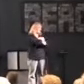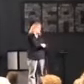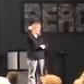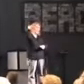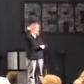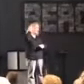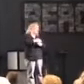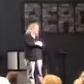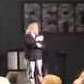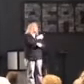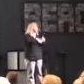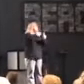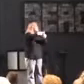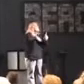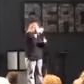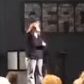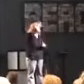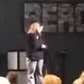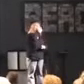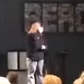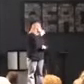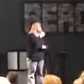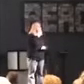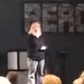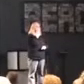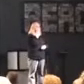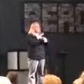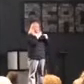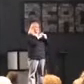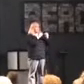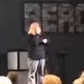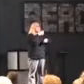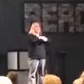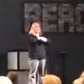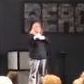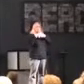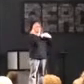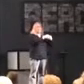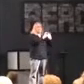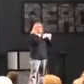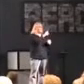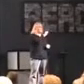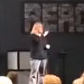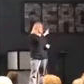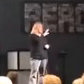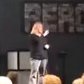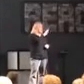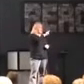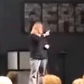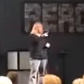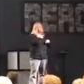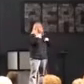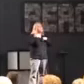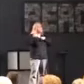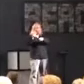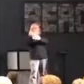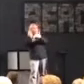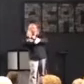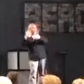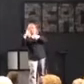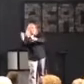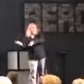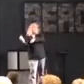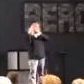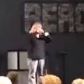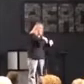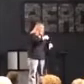And my dad was funny. One time, my family was at Taco Bell. I think it was when we were in college and we were both home. And Josh